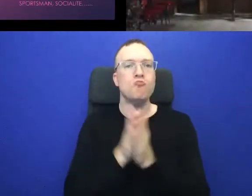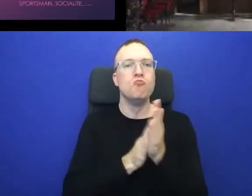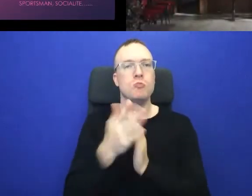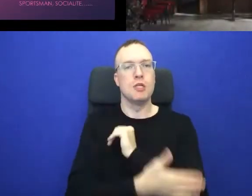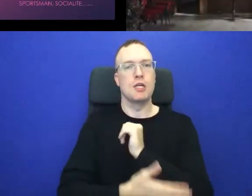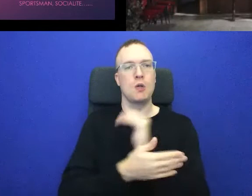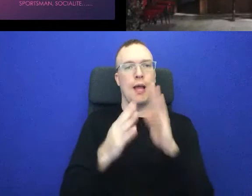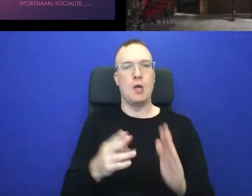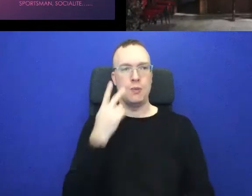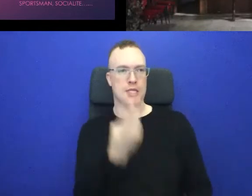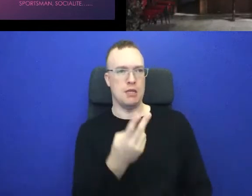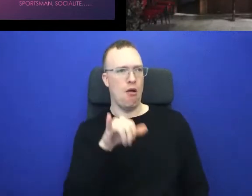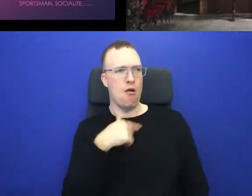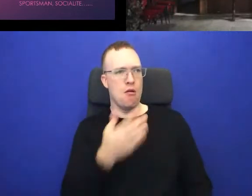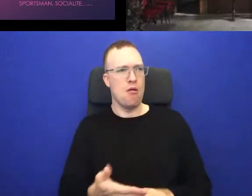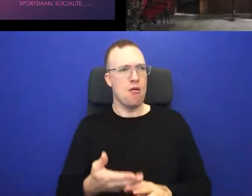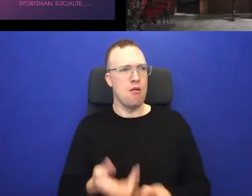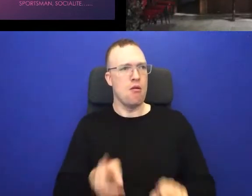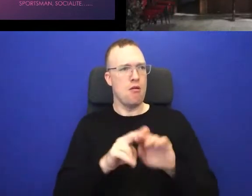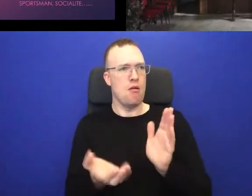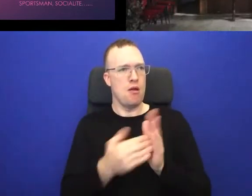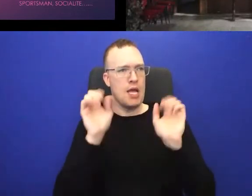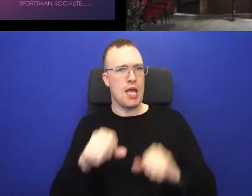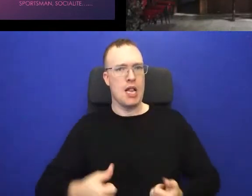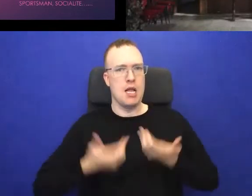and thinks, I can rebuild that and live there.